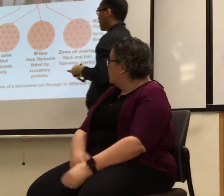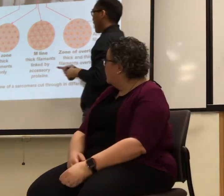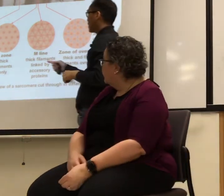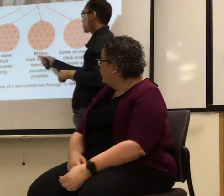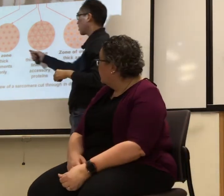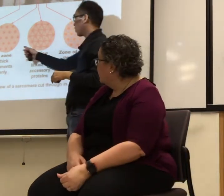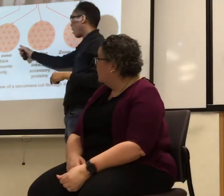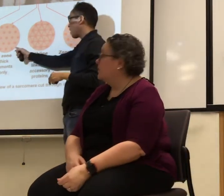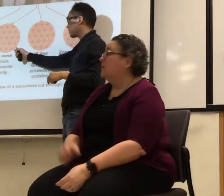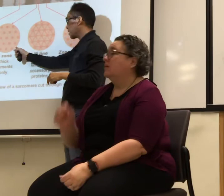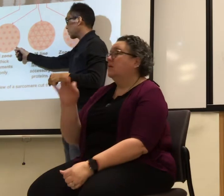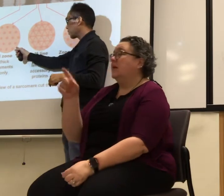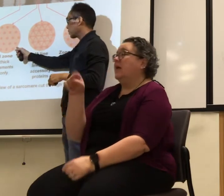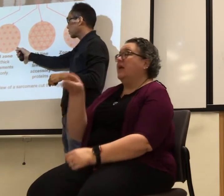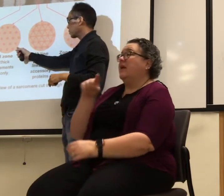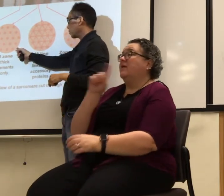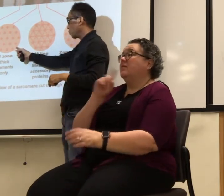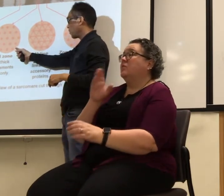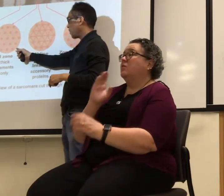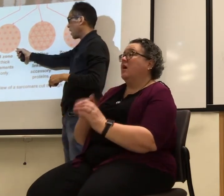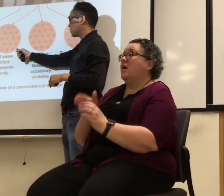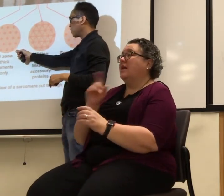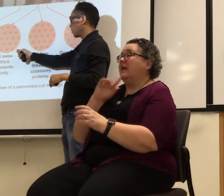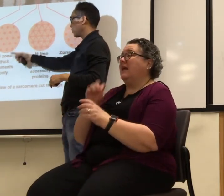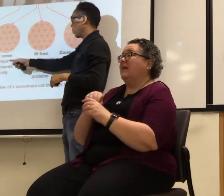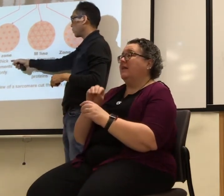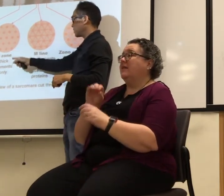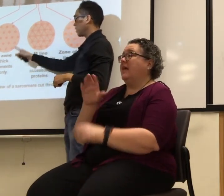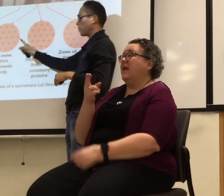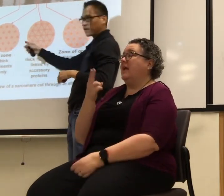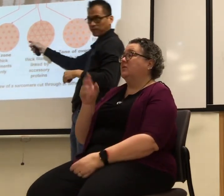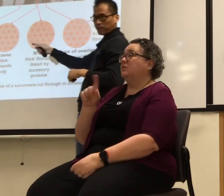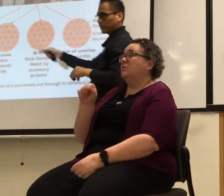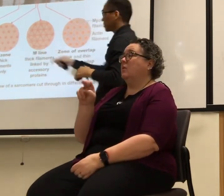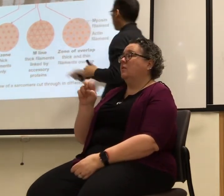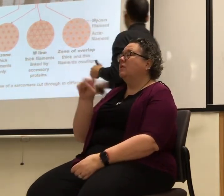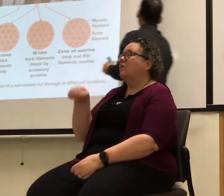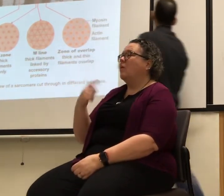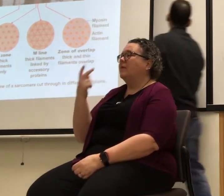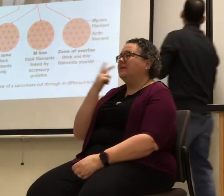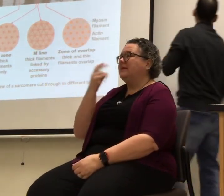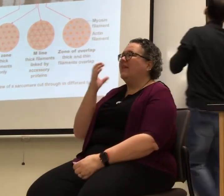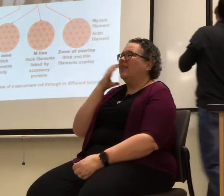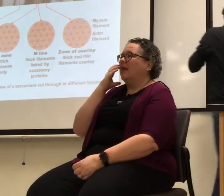right in the H zone, off center, within the H zone, you only see thick filaments.